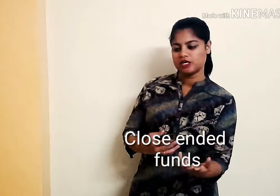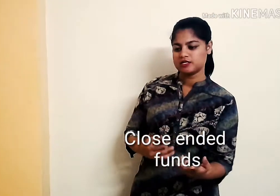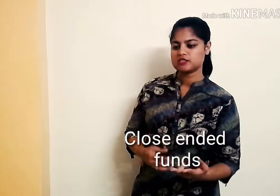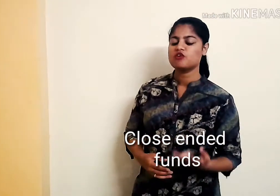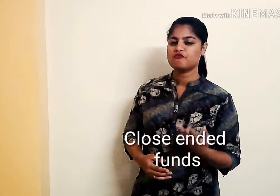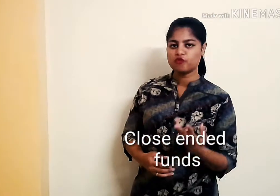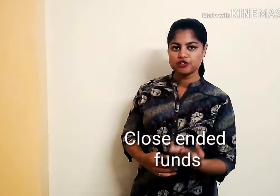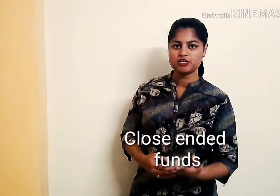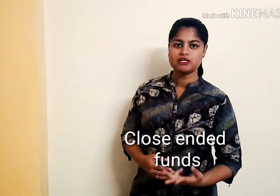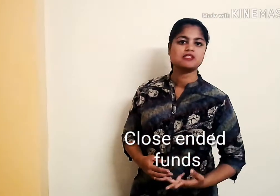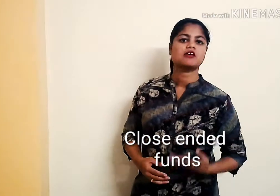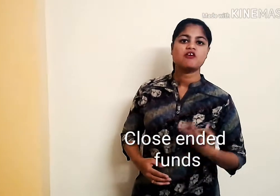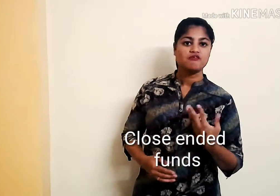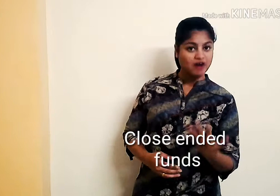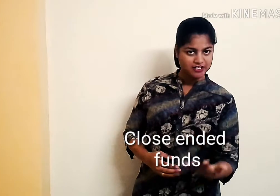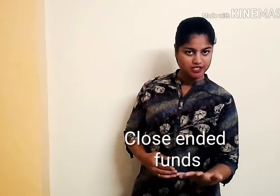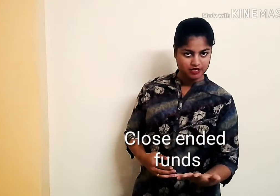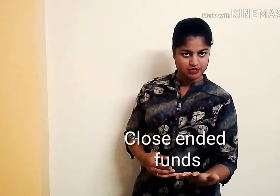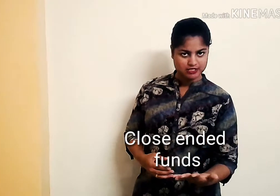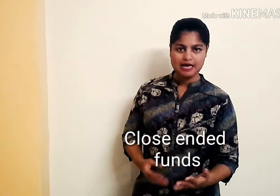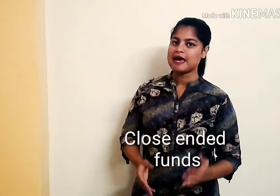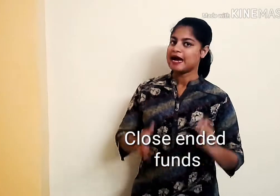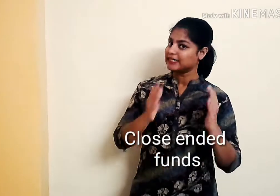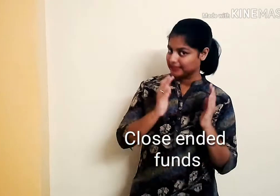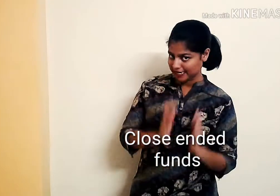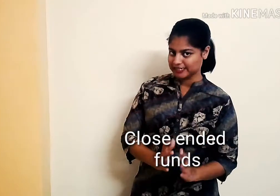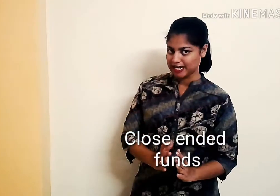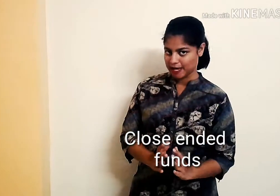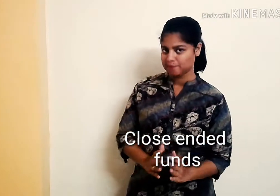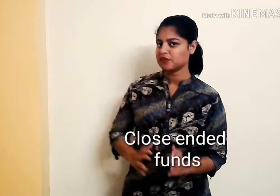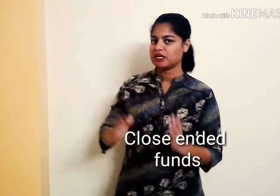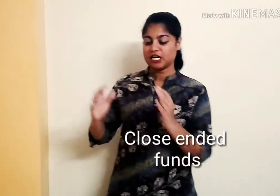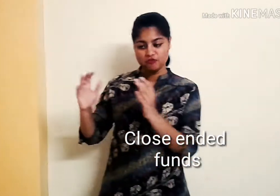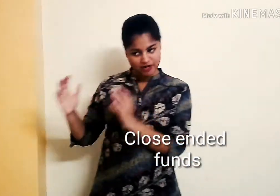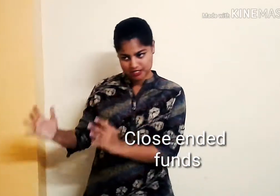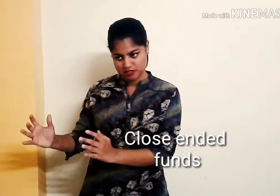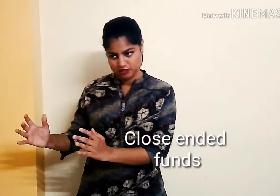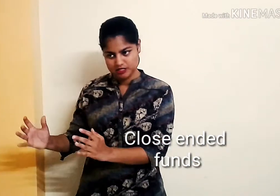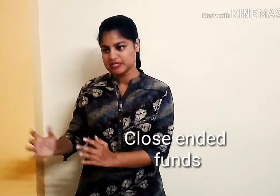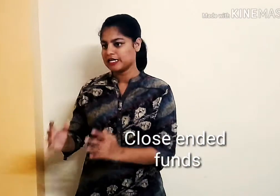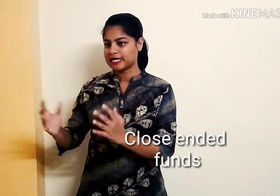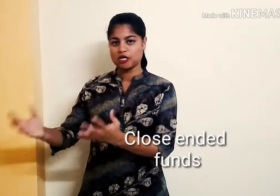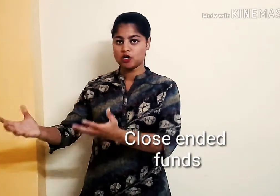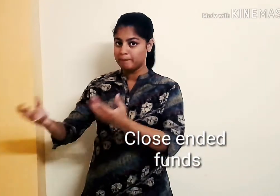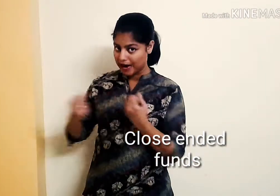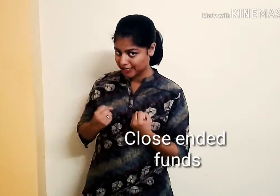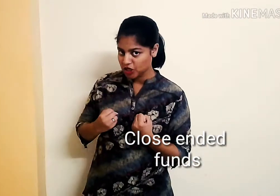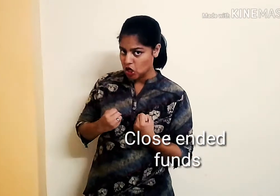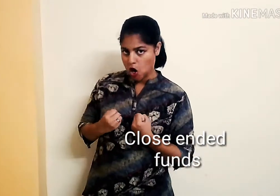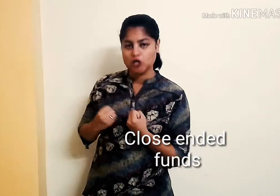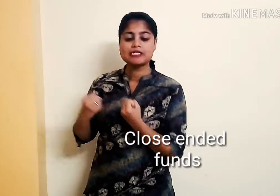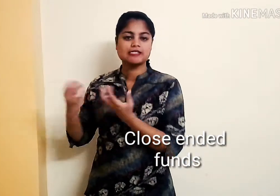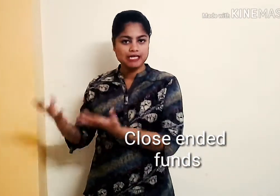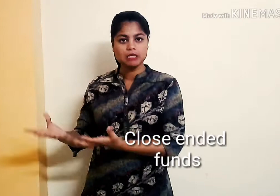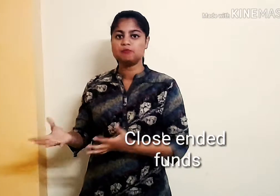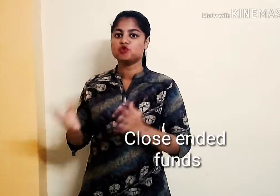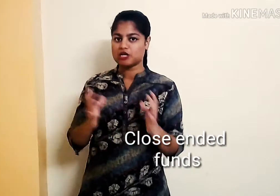years, 4 years, 5 years. At that time, investors cannot buy or sell mutual